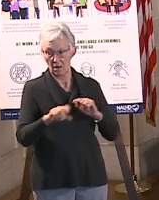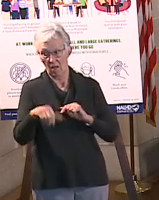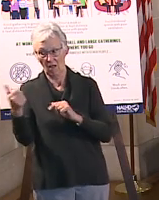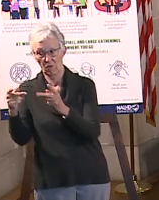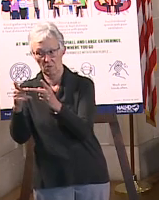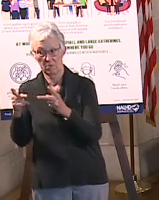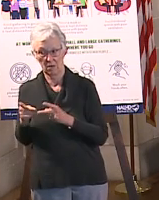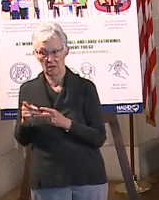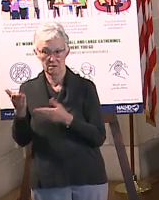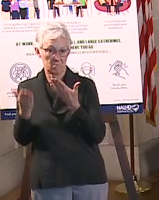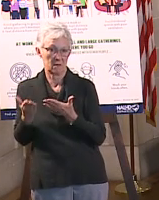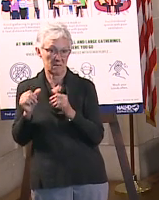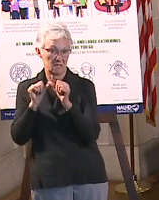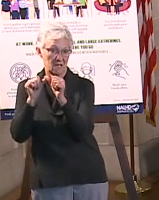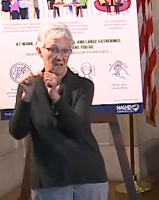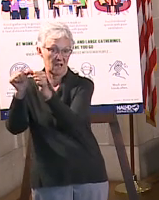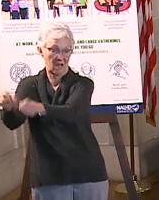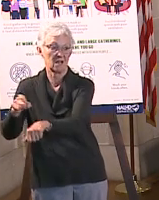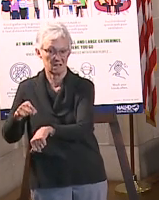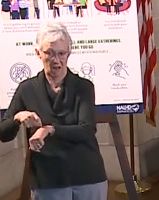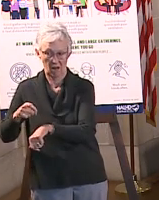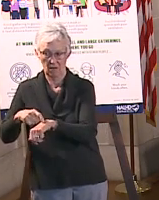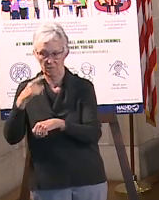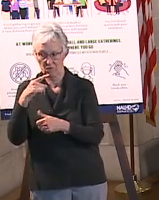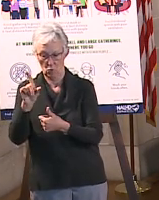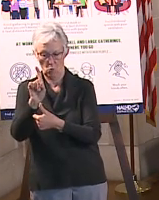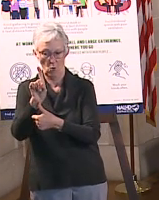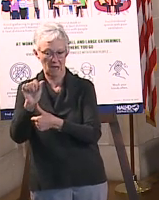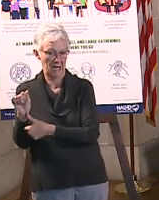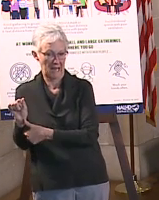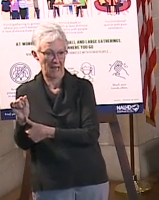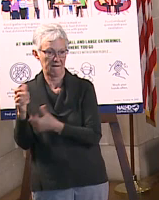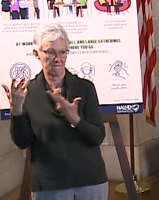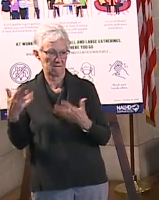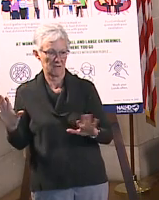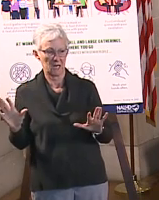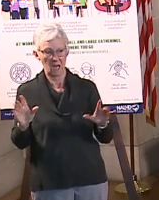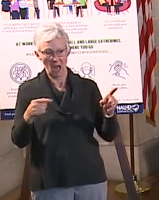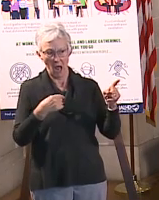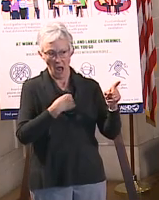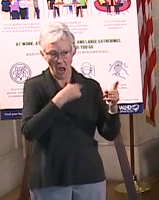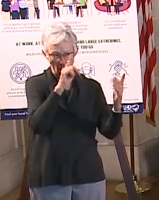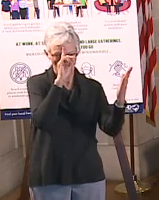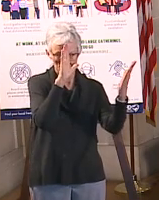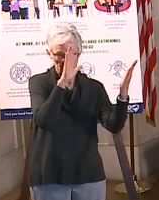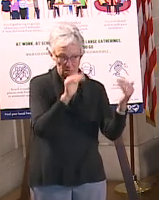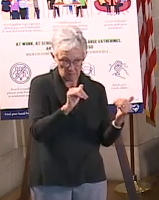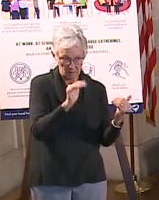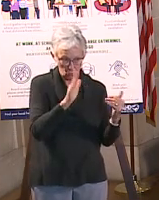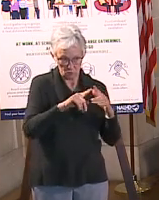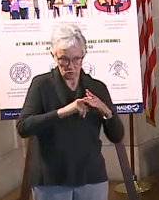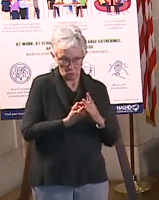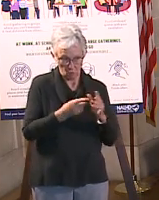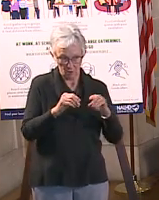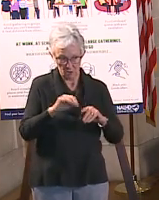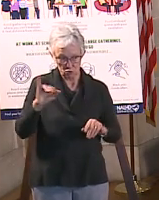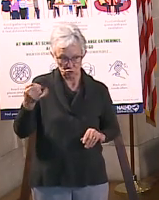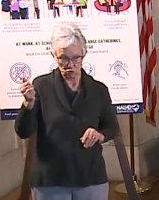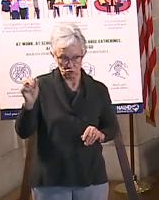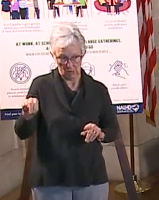would expect, and Angie jump in here, that we'll probably be into at least starting phase 1B in January. Is that fair? That's